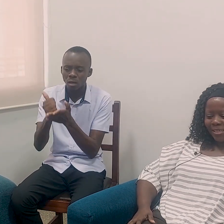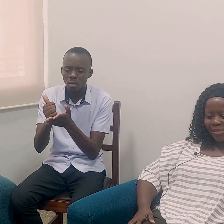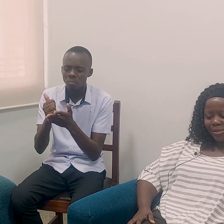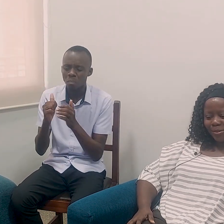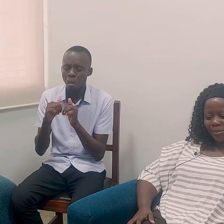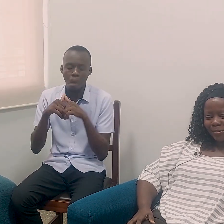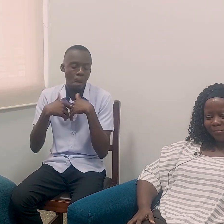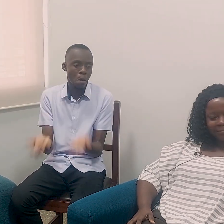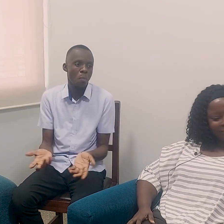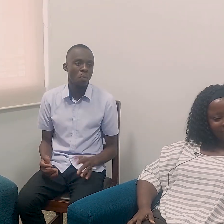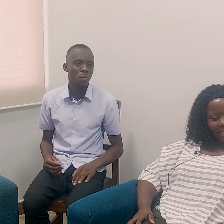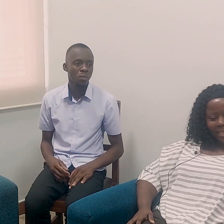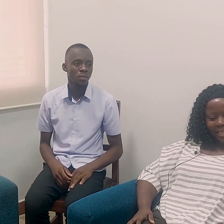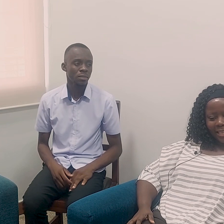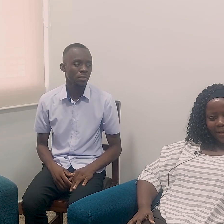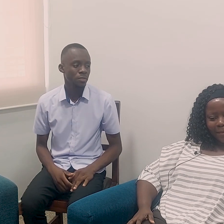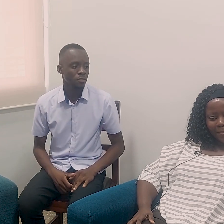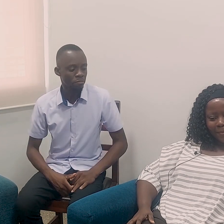Okay, so